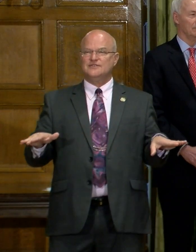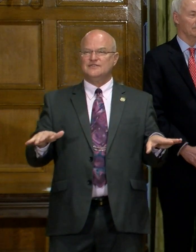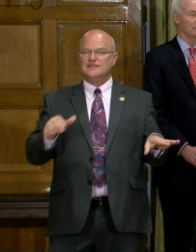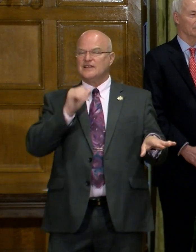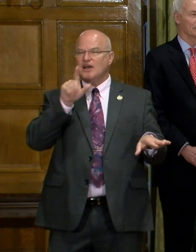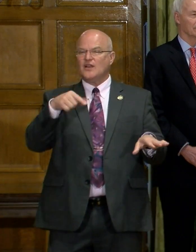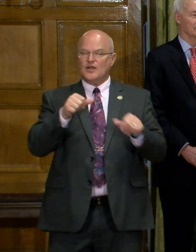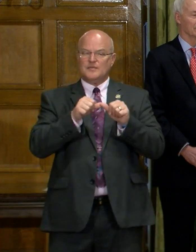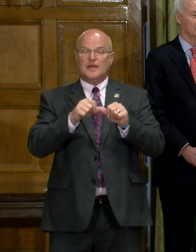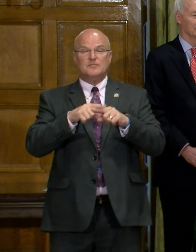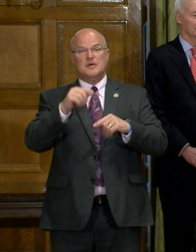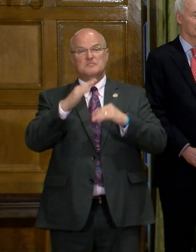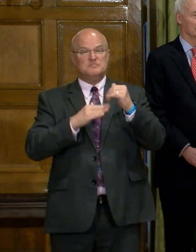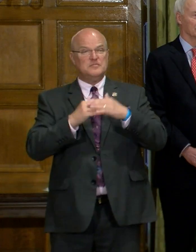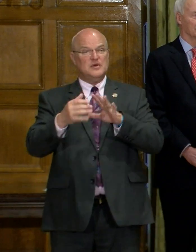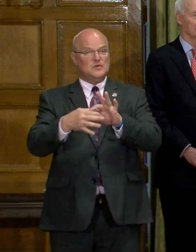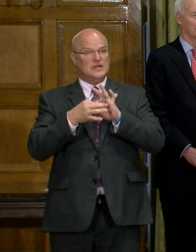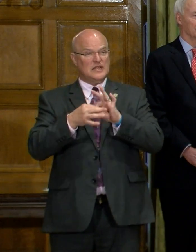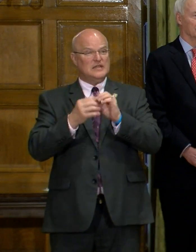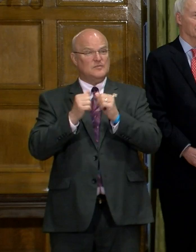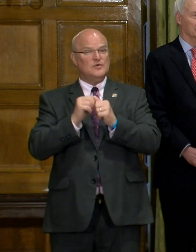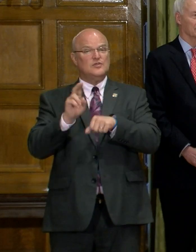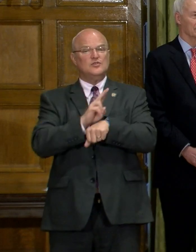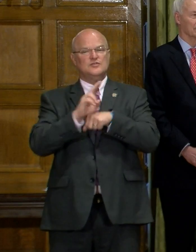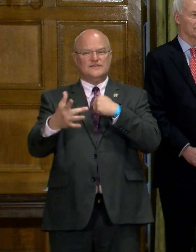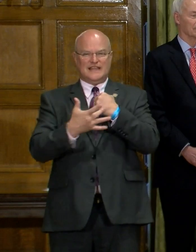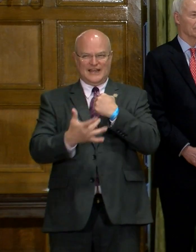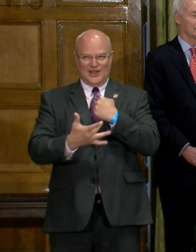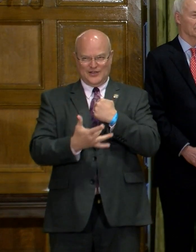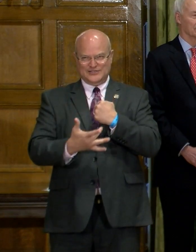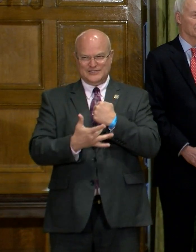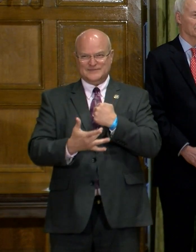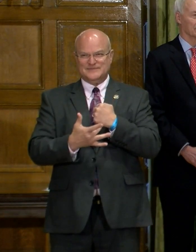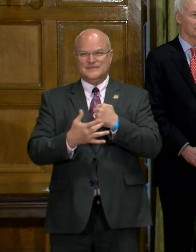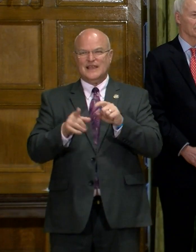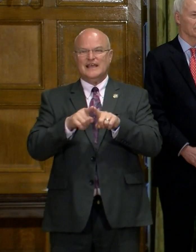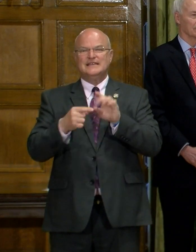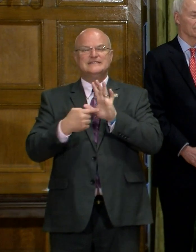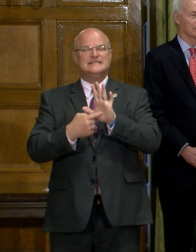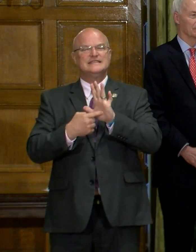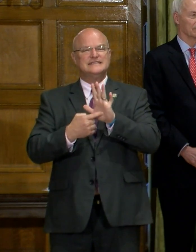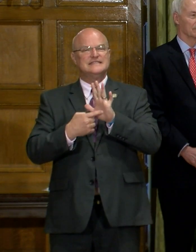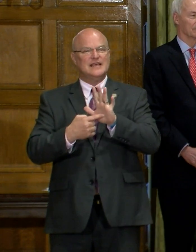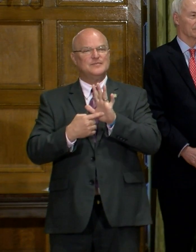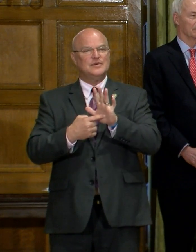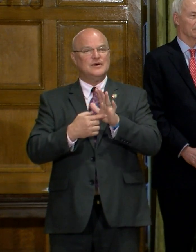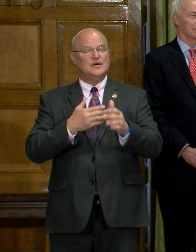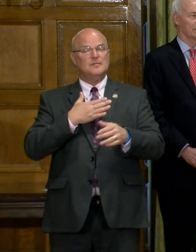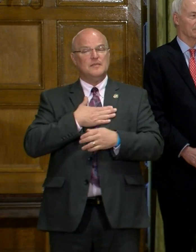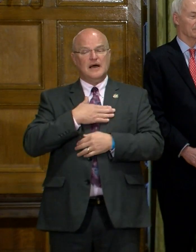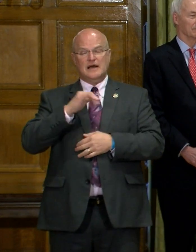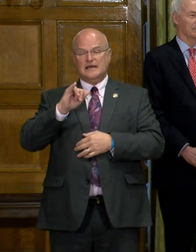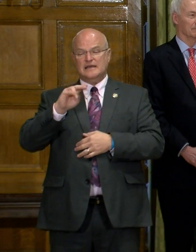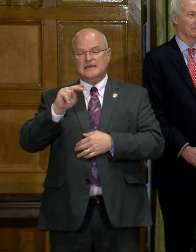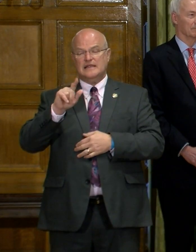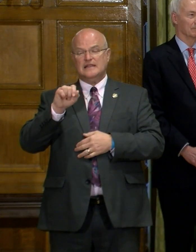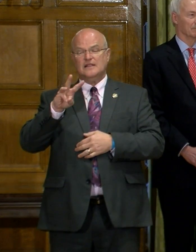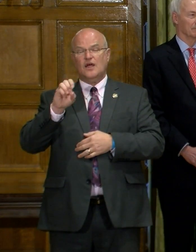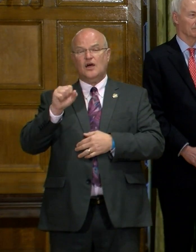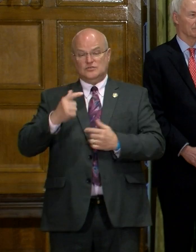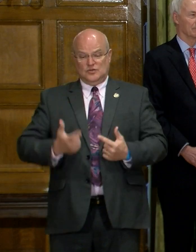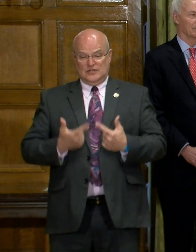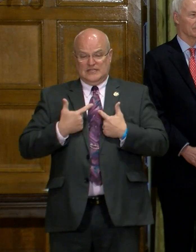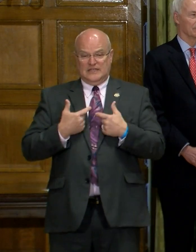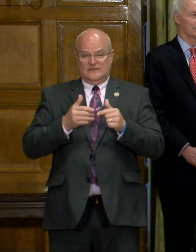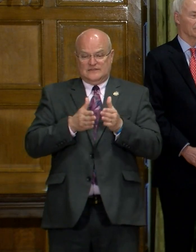not only maintain but build those relationships with the use of technology. As an example, my in-laws who live next door to